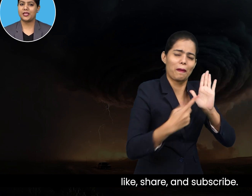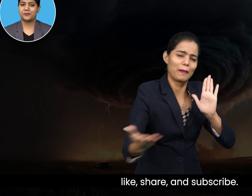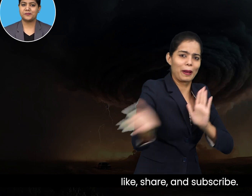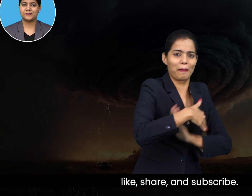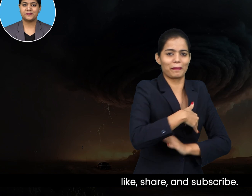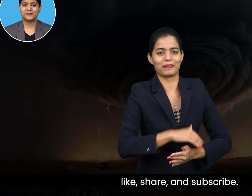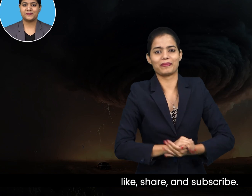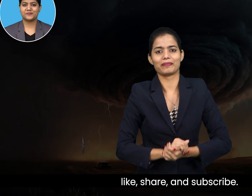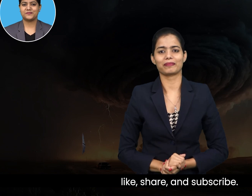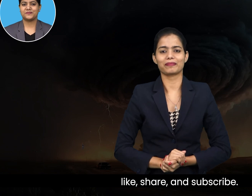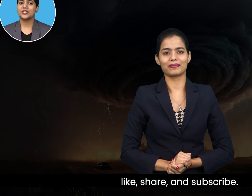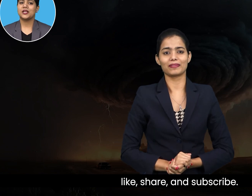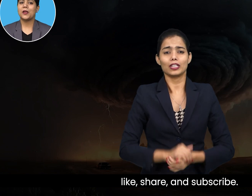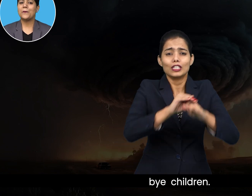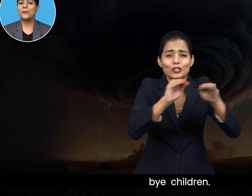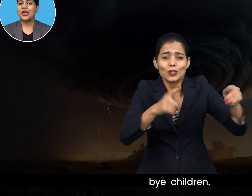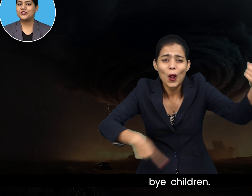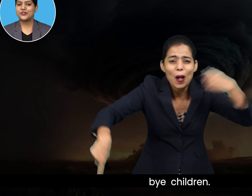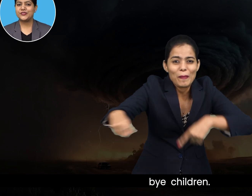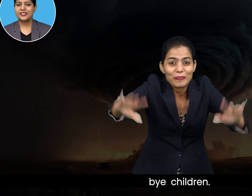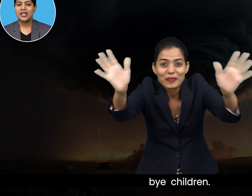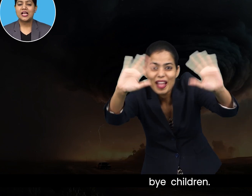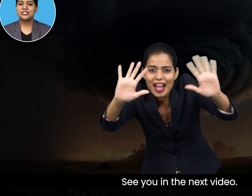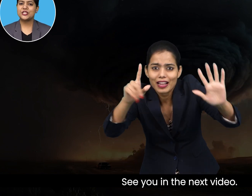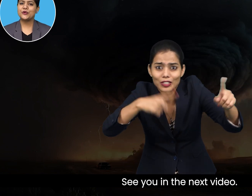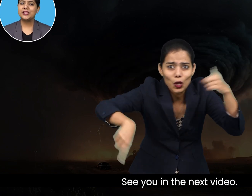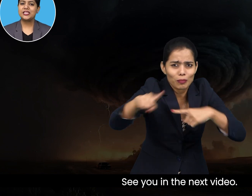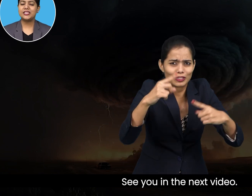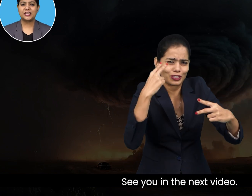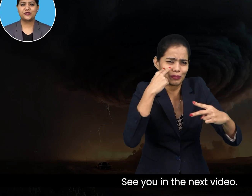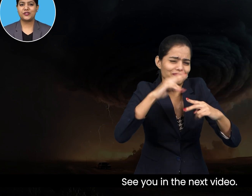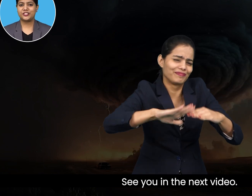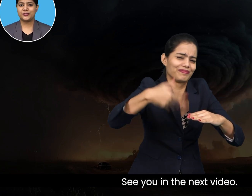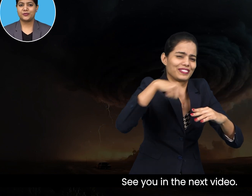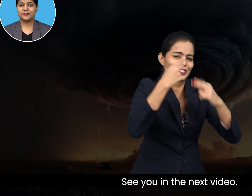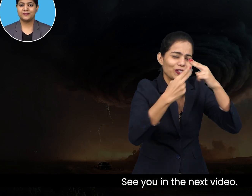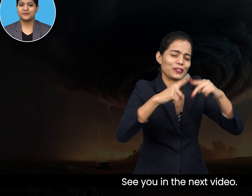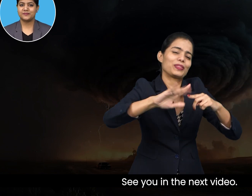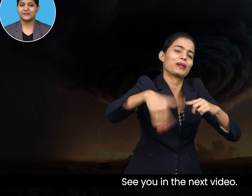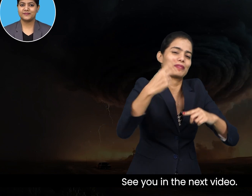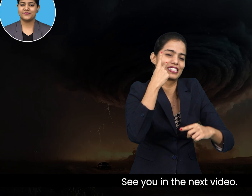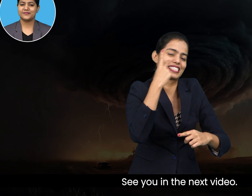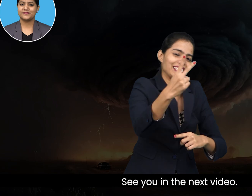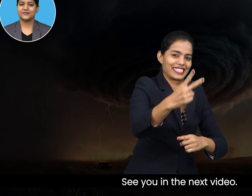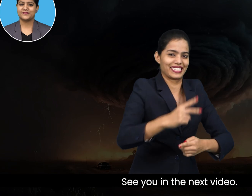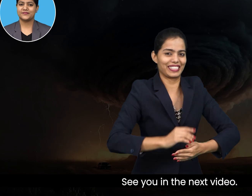subscribe. Bye children. See you in the next video.